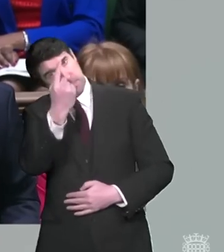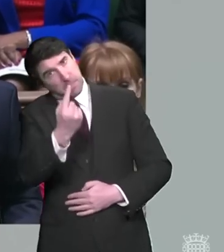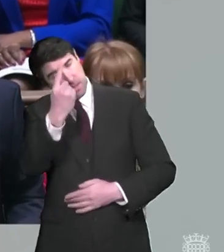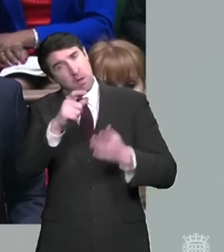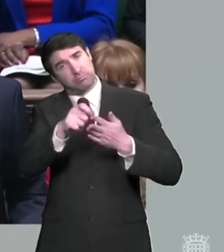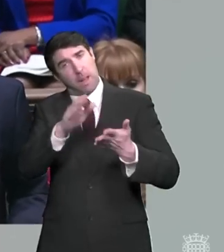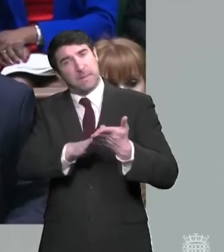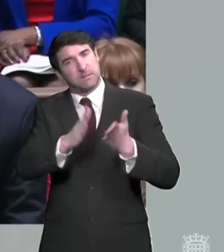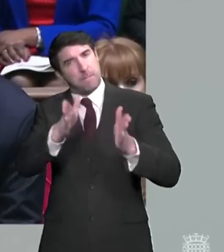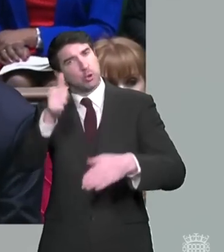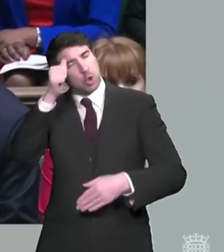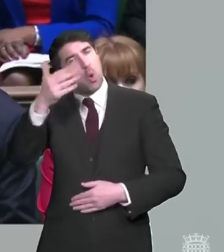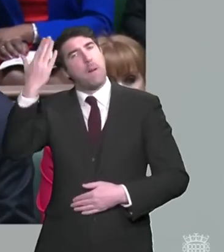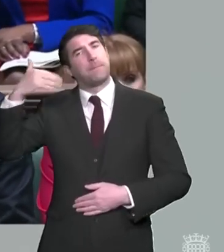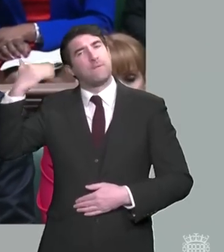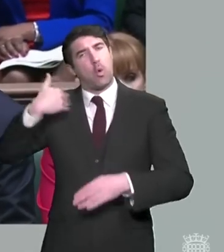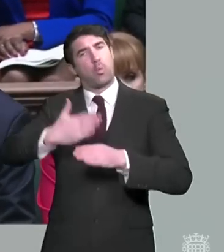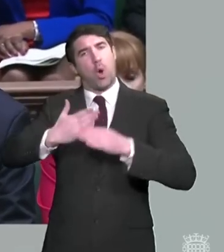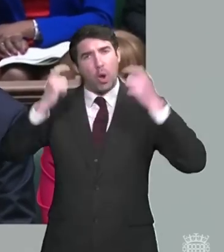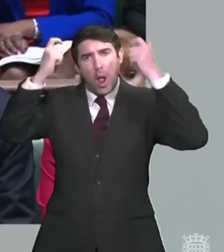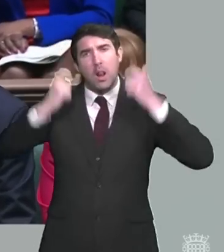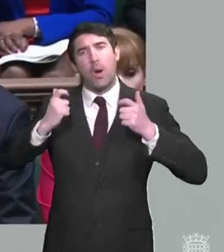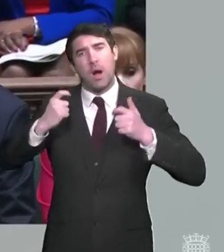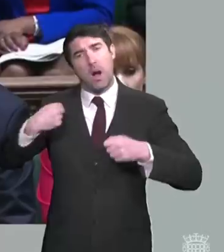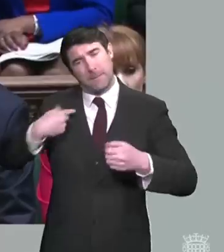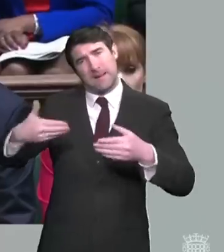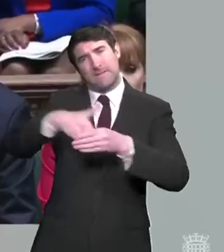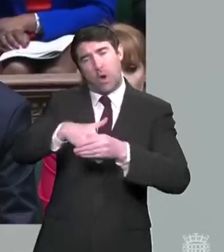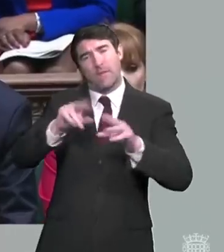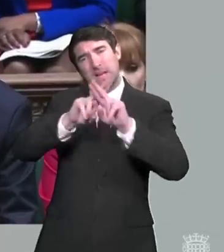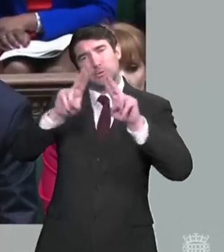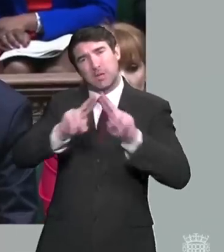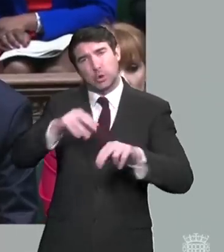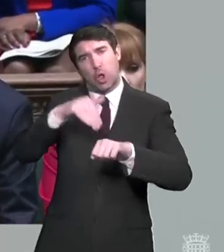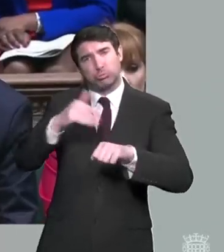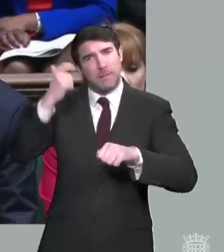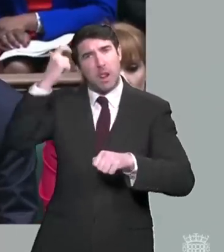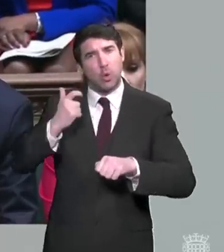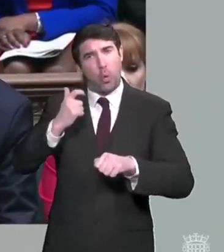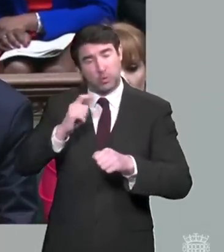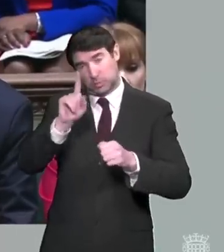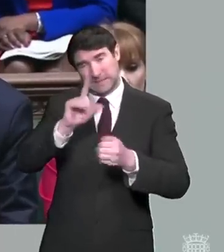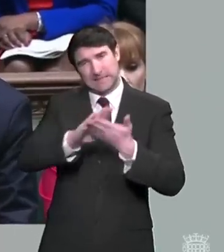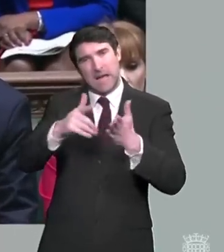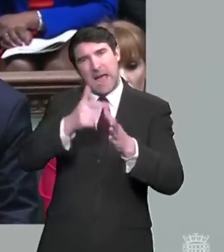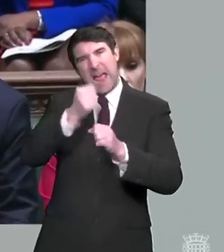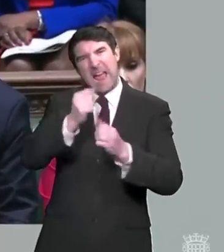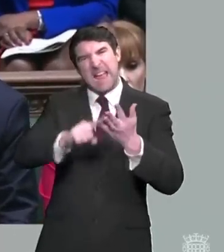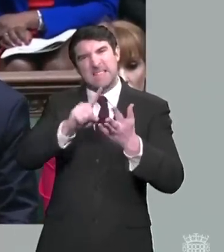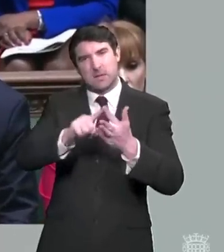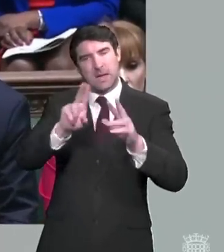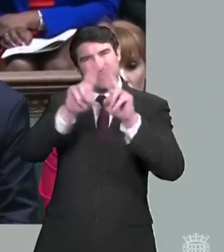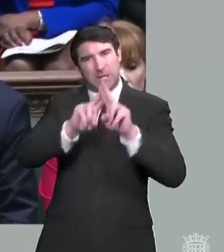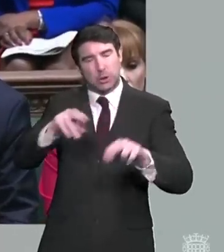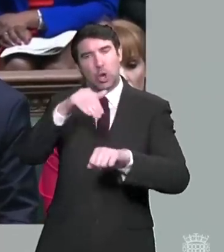aggression. Does the Prime Minister agree with me that when the war in Ukraine is over, Putin and all his cronies must stand